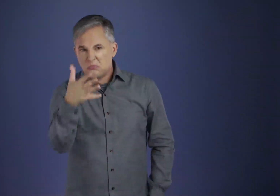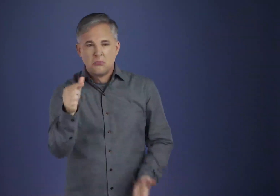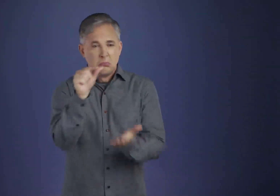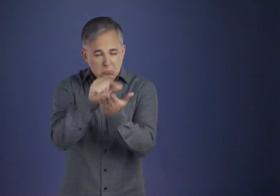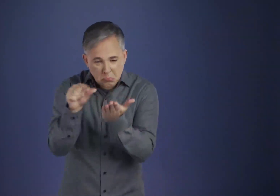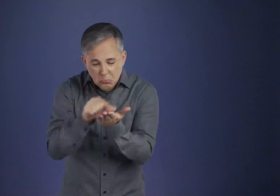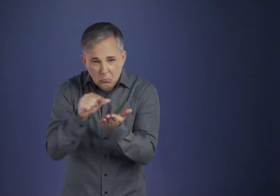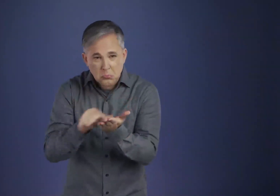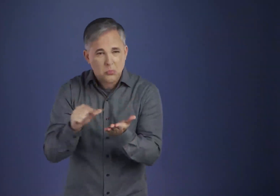begats.